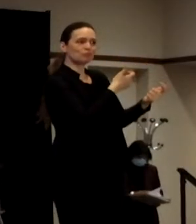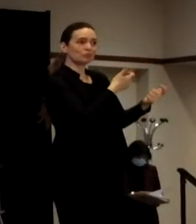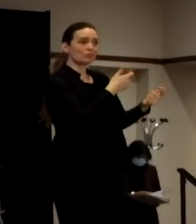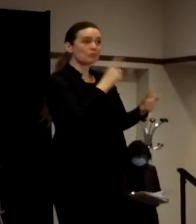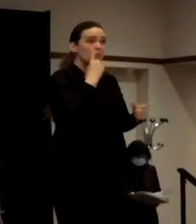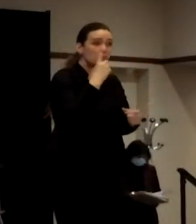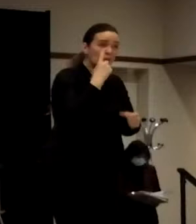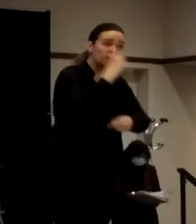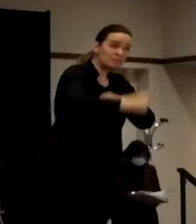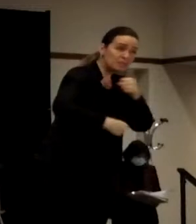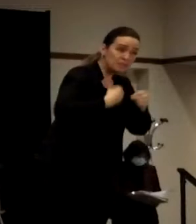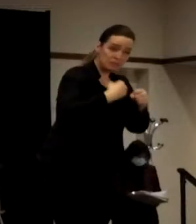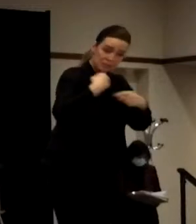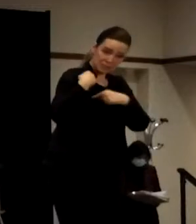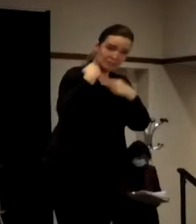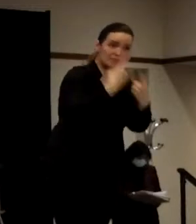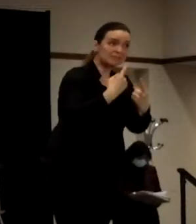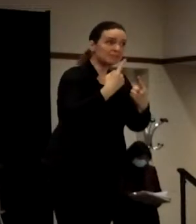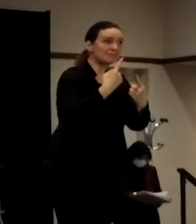community, and